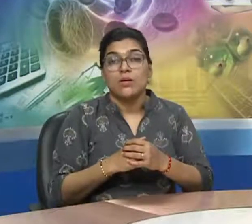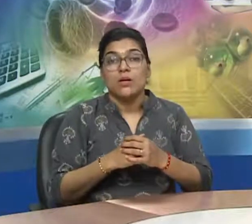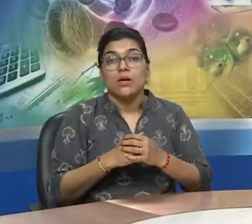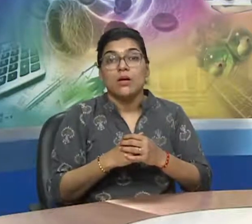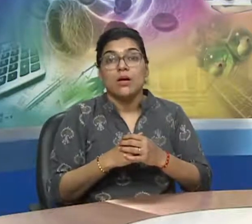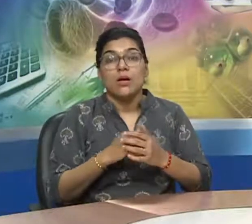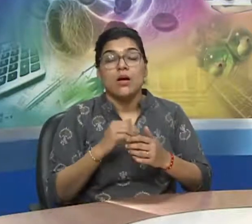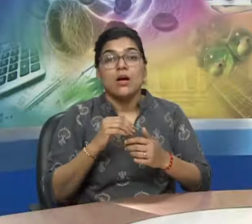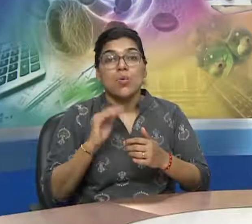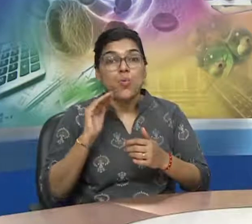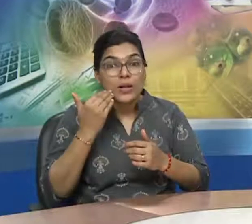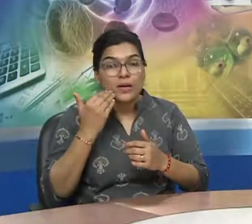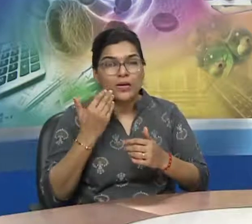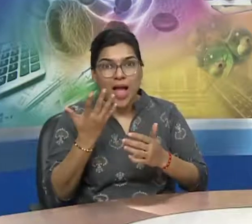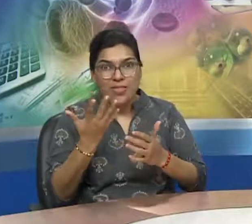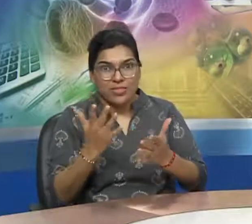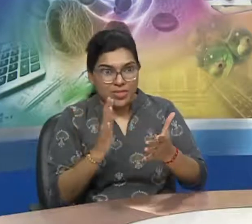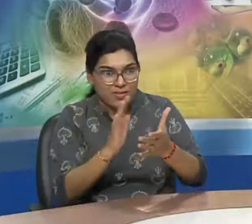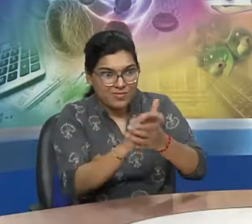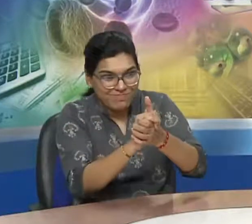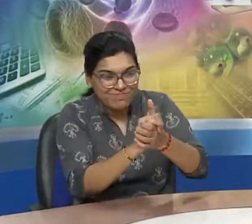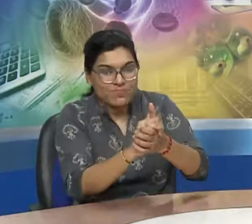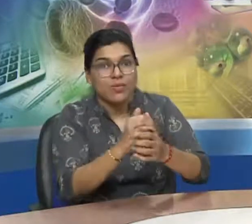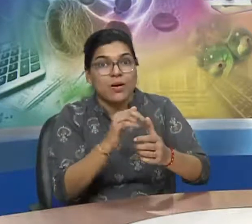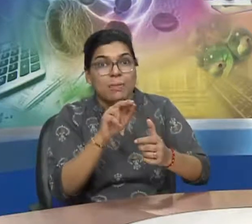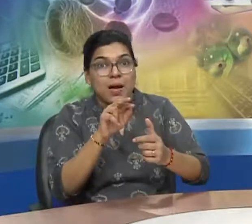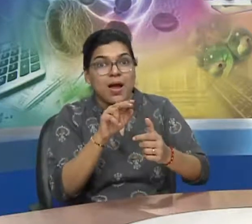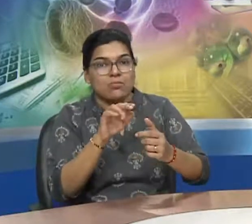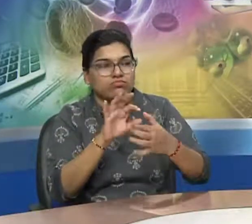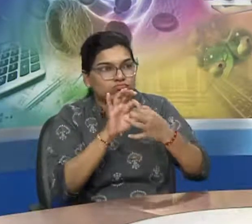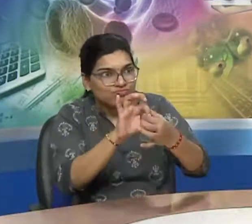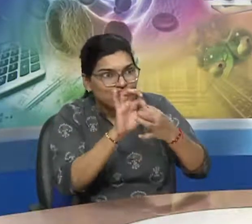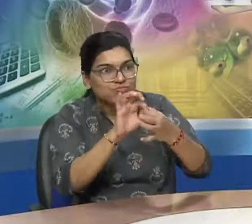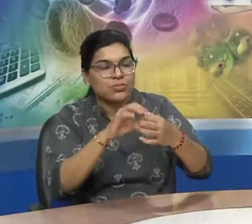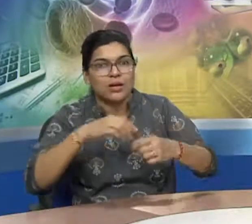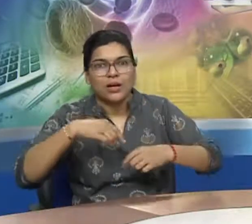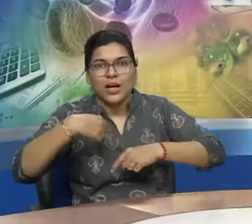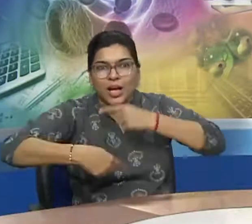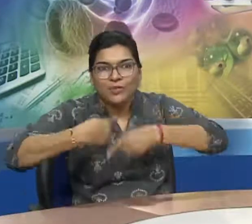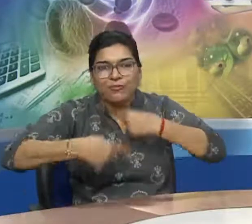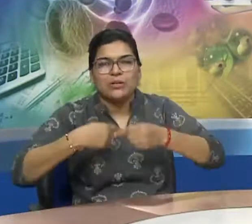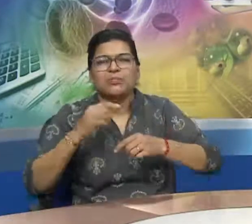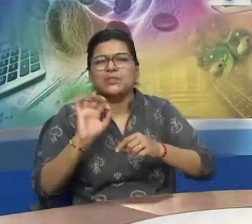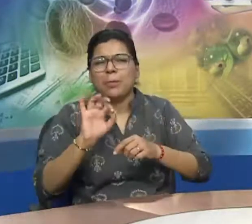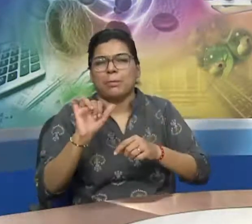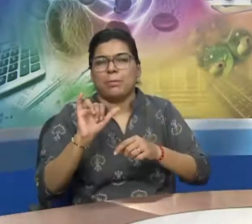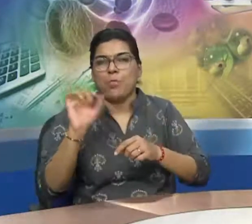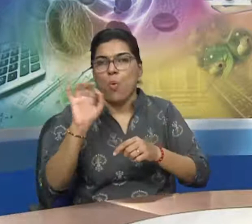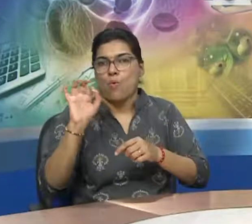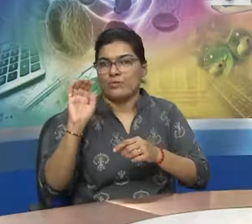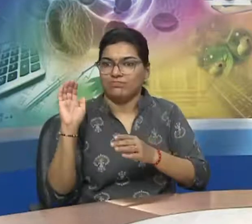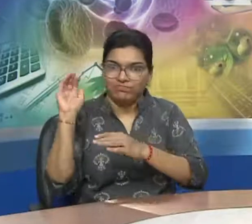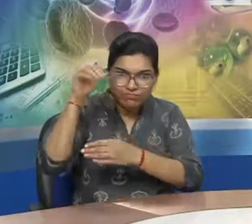It means a handshake that does not show warmth but